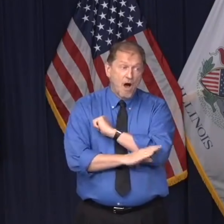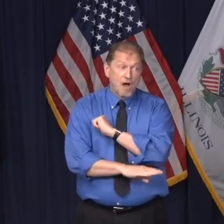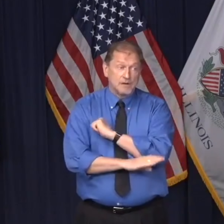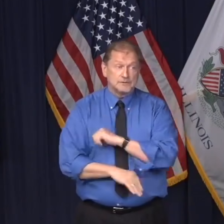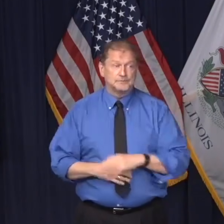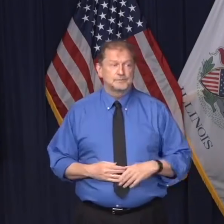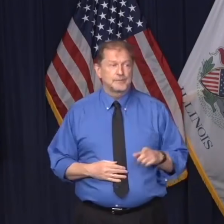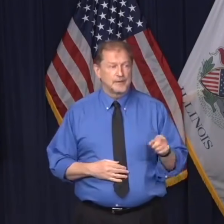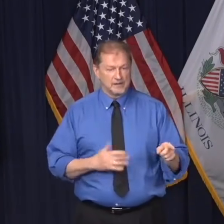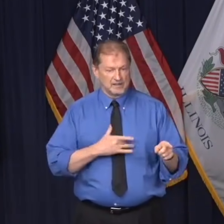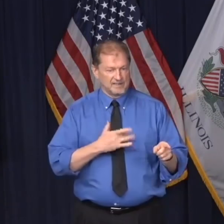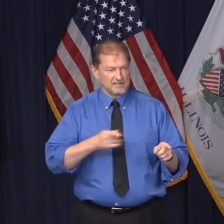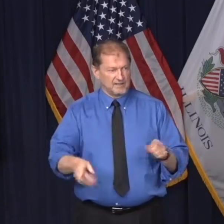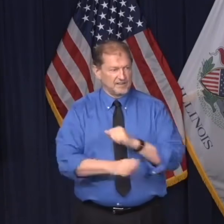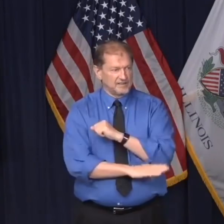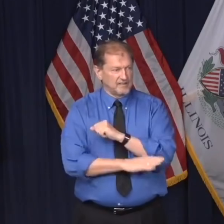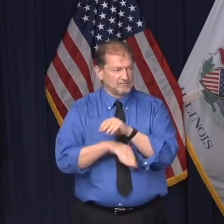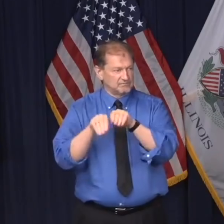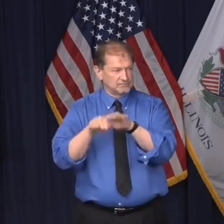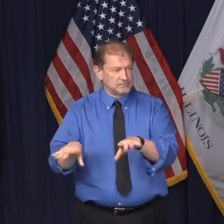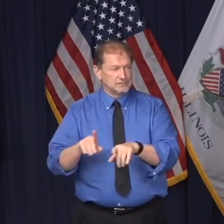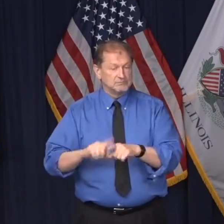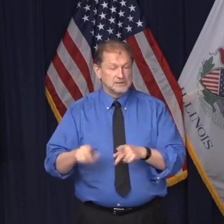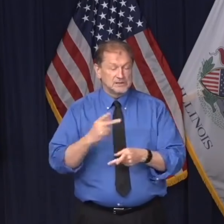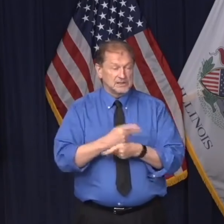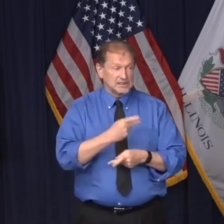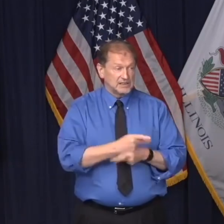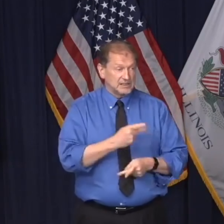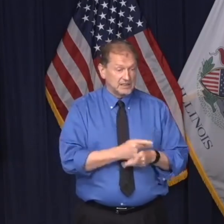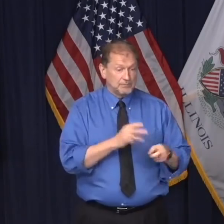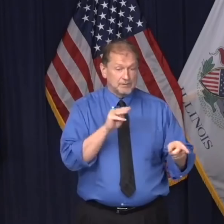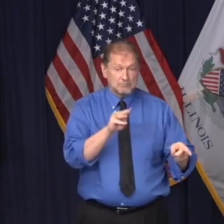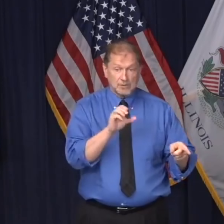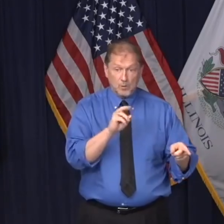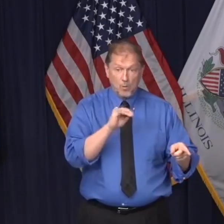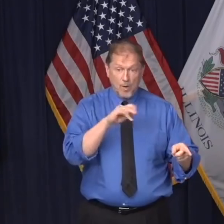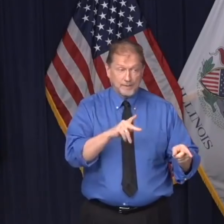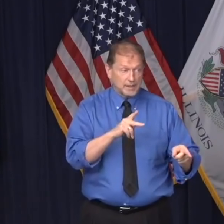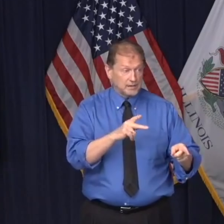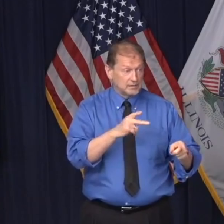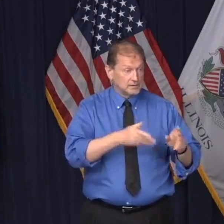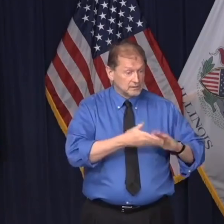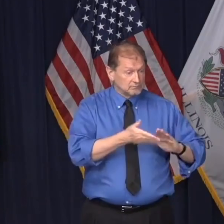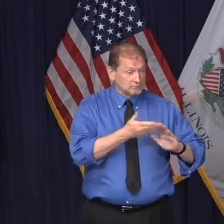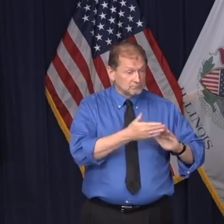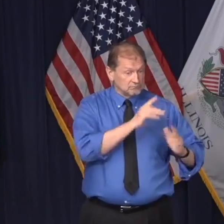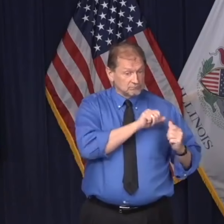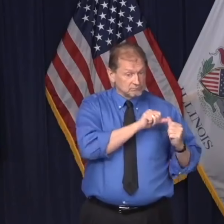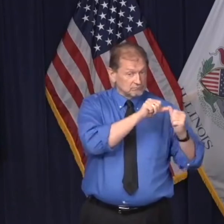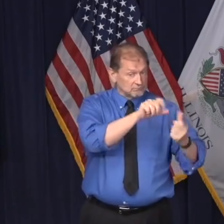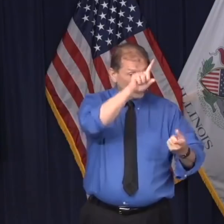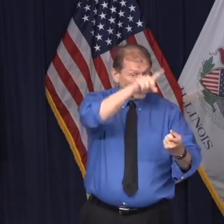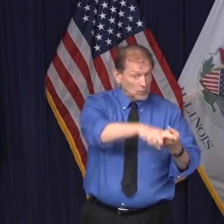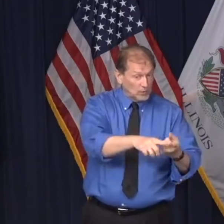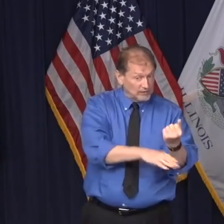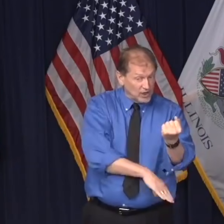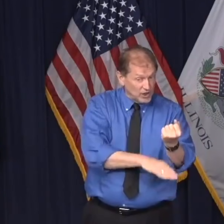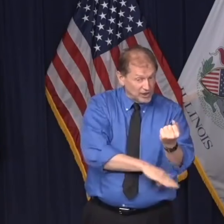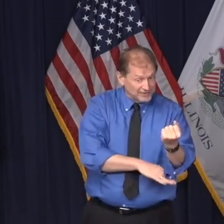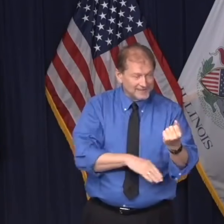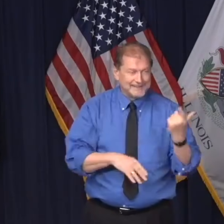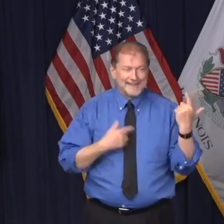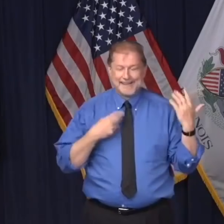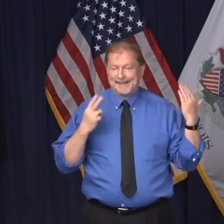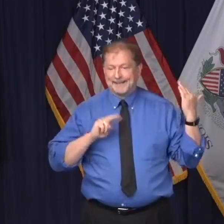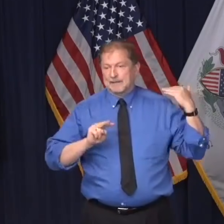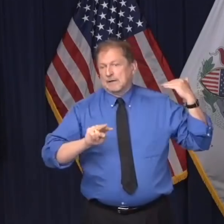you continue to have McCormick Place up and running as an alternate care facility through the fall? I can't project that